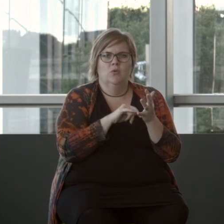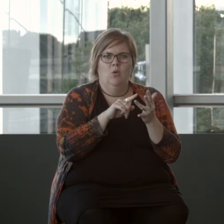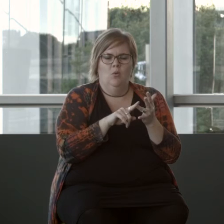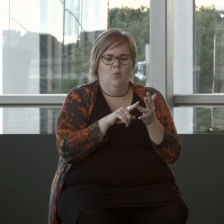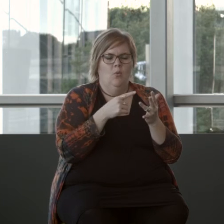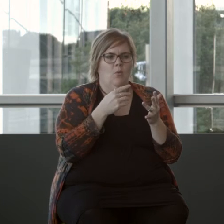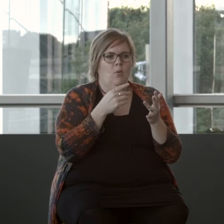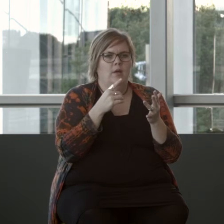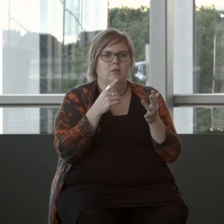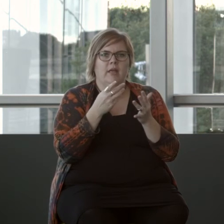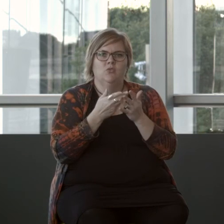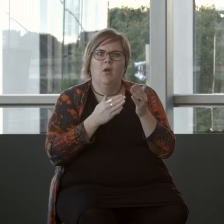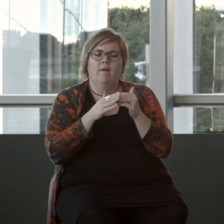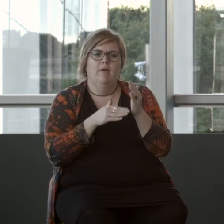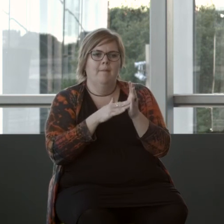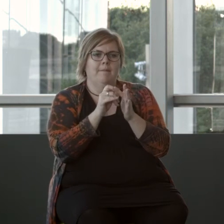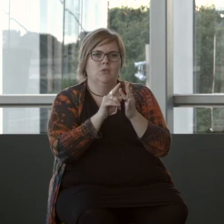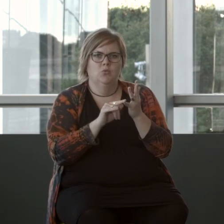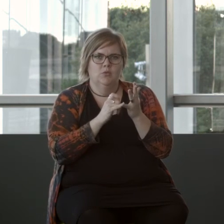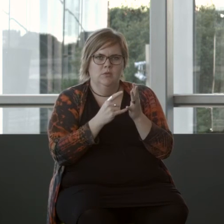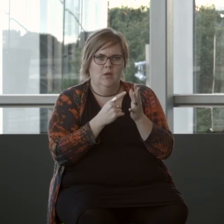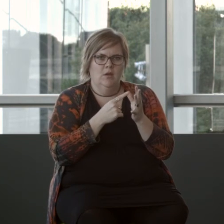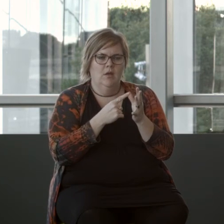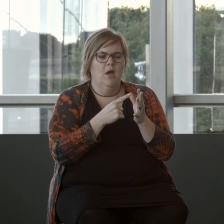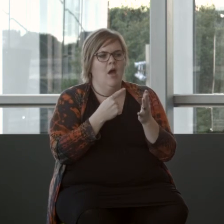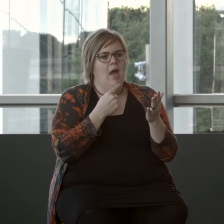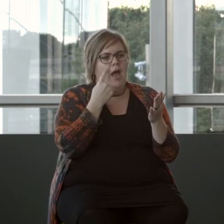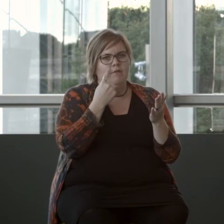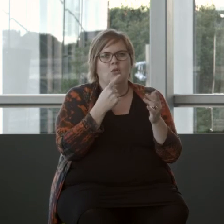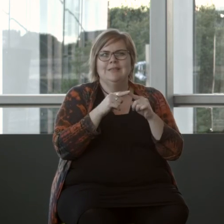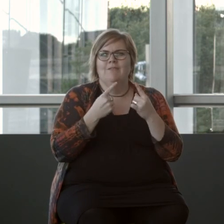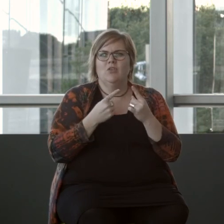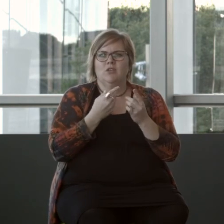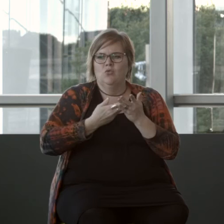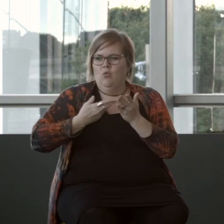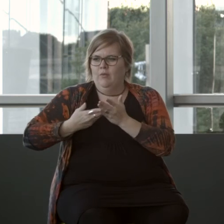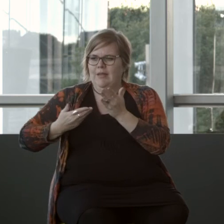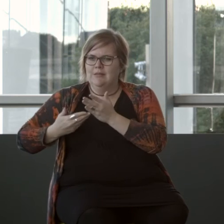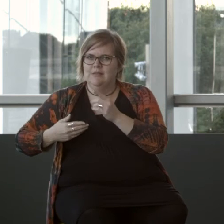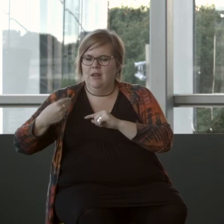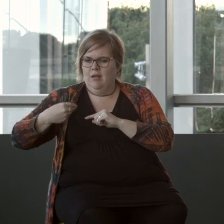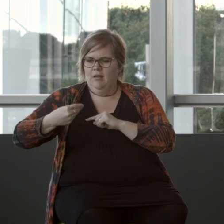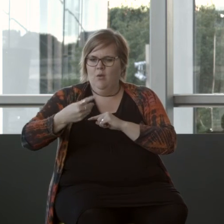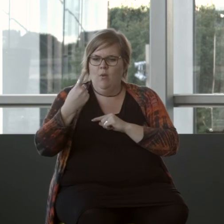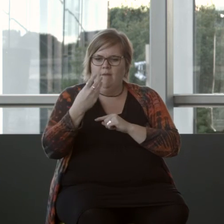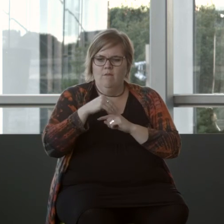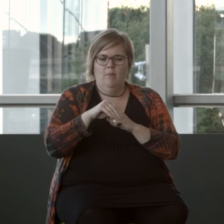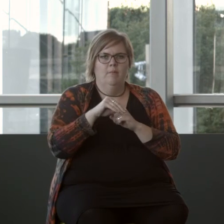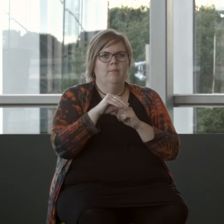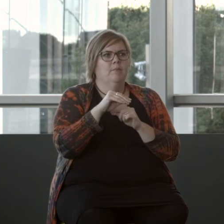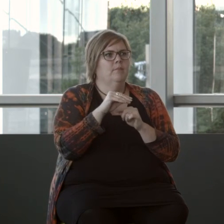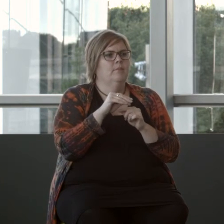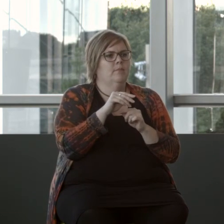at all the different records and different versions of Medusa over time that I could find. So one was from Ovid, who